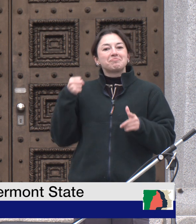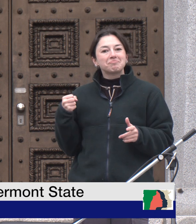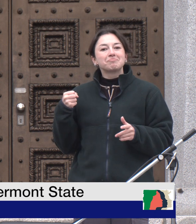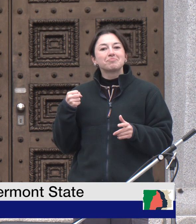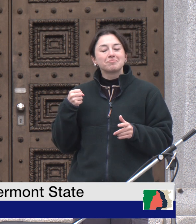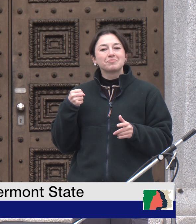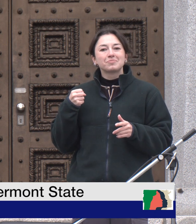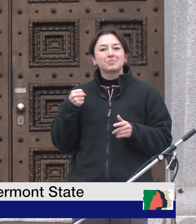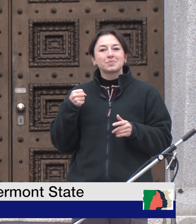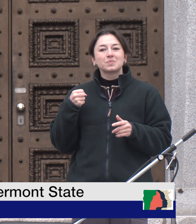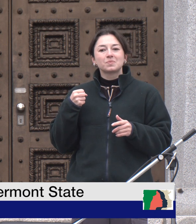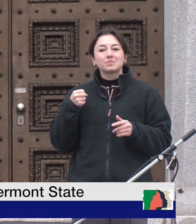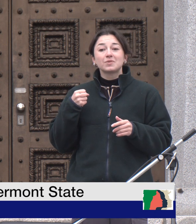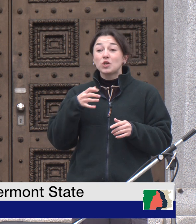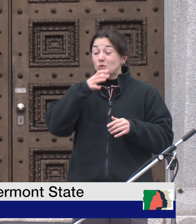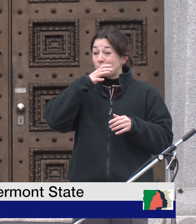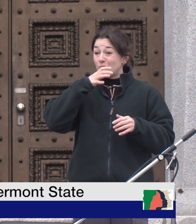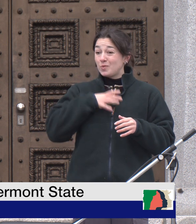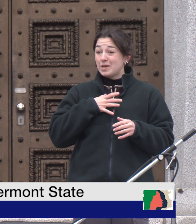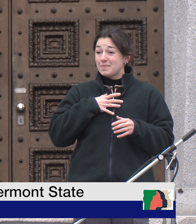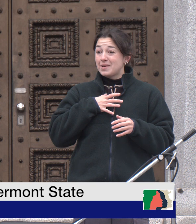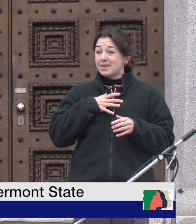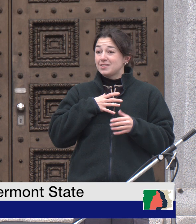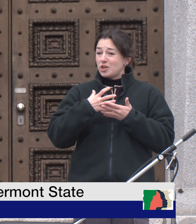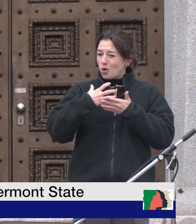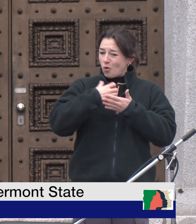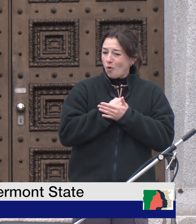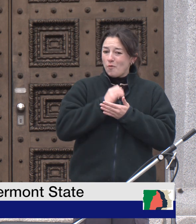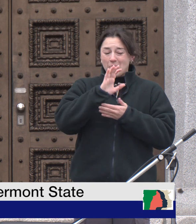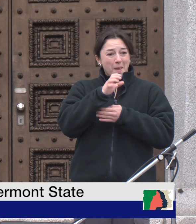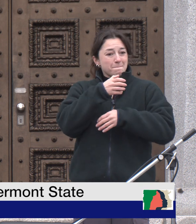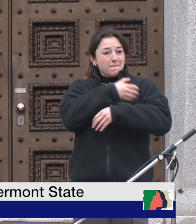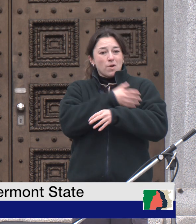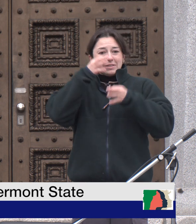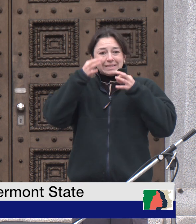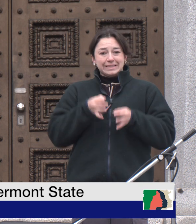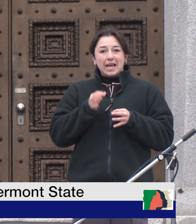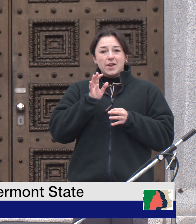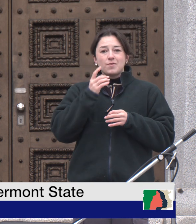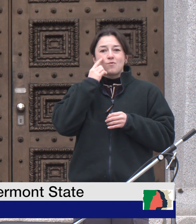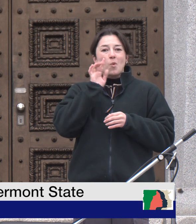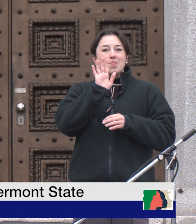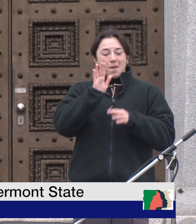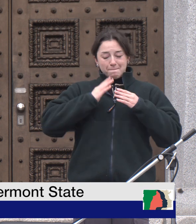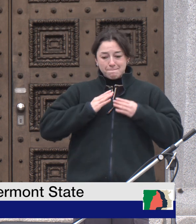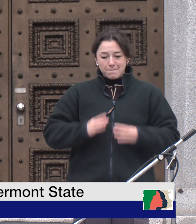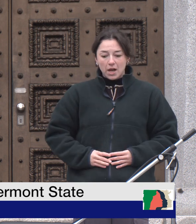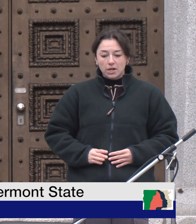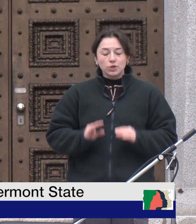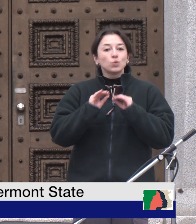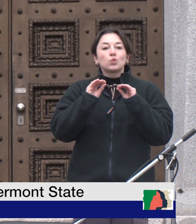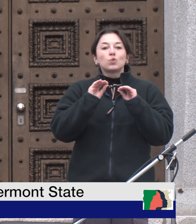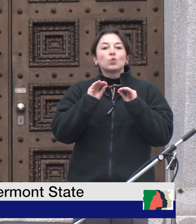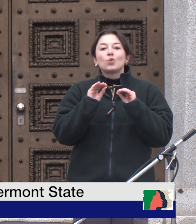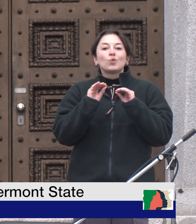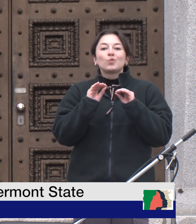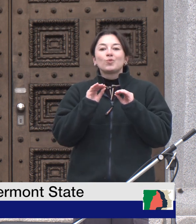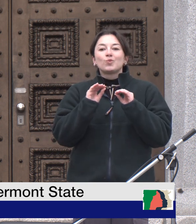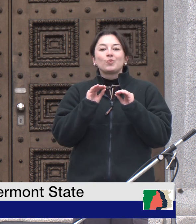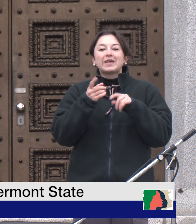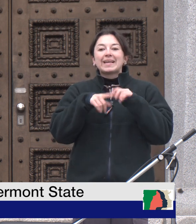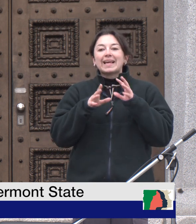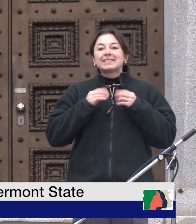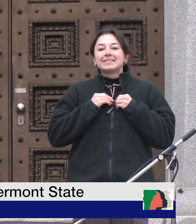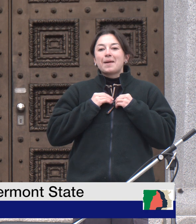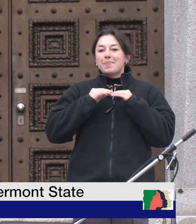to have their own power to make decisions about their own body. No room for compromise on